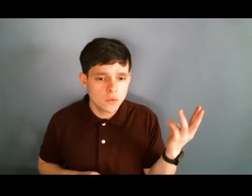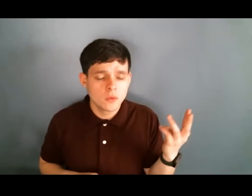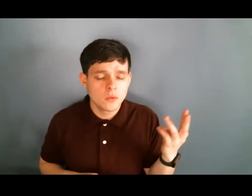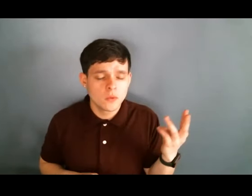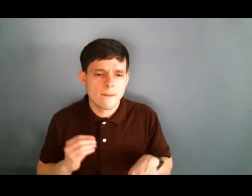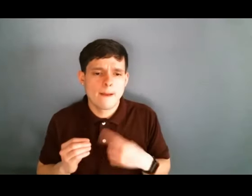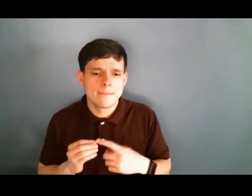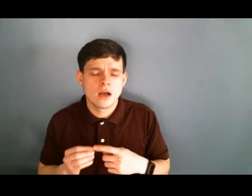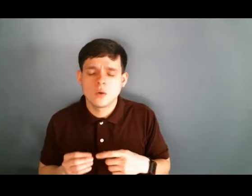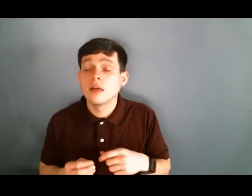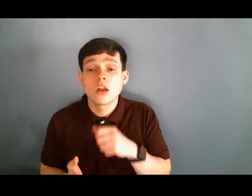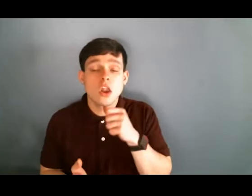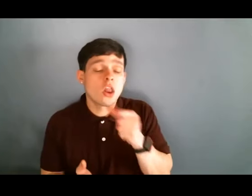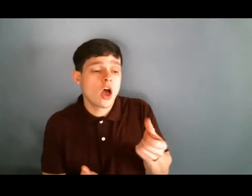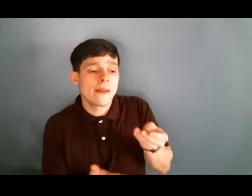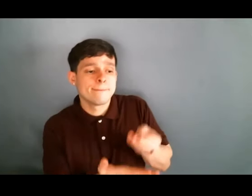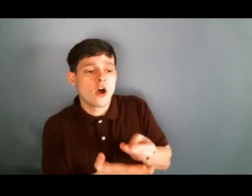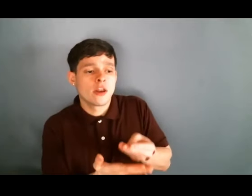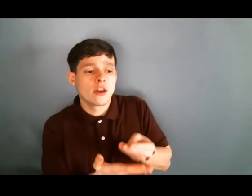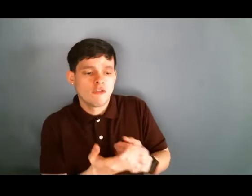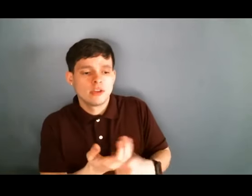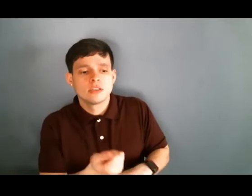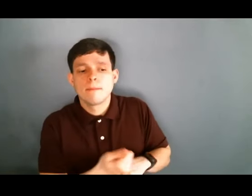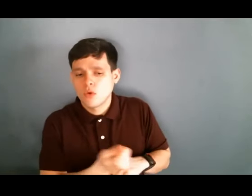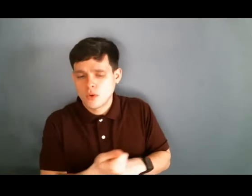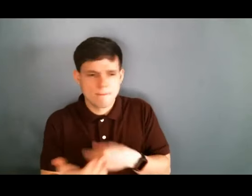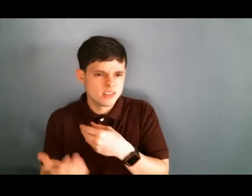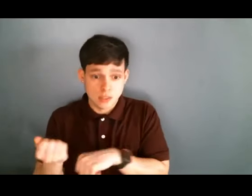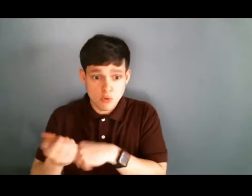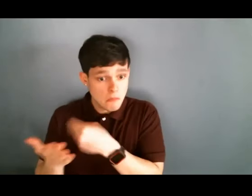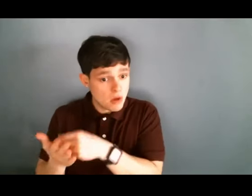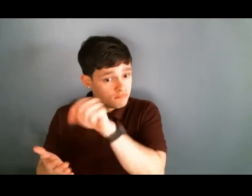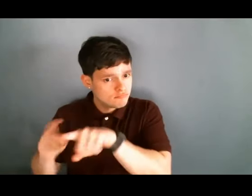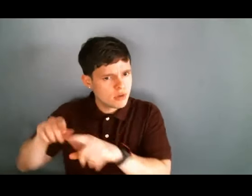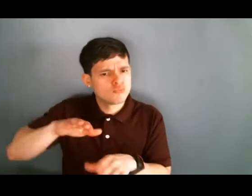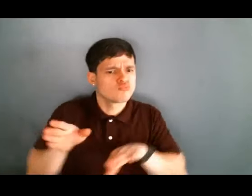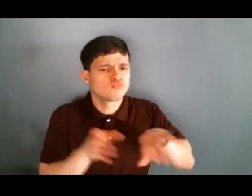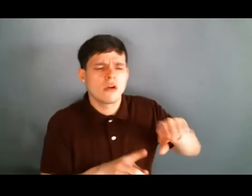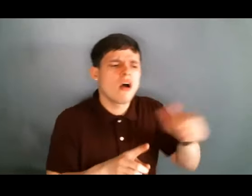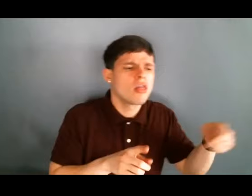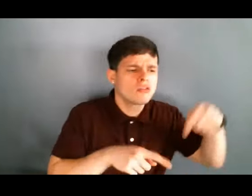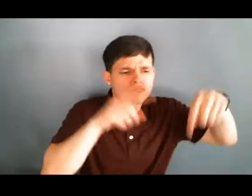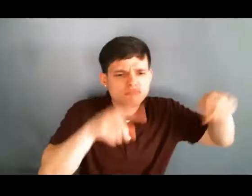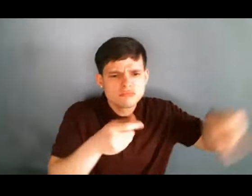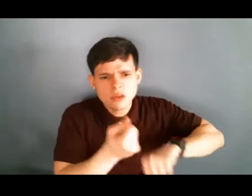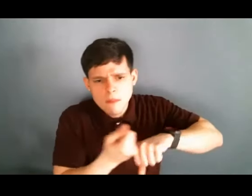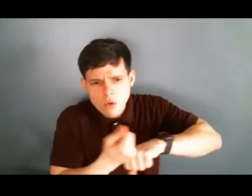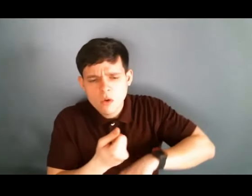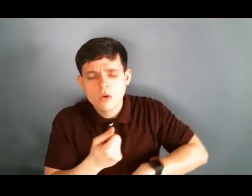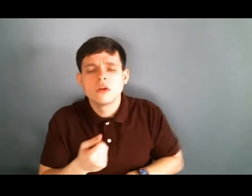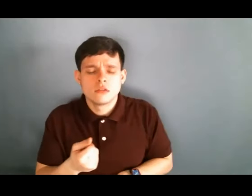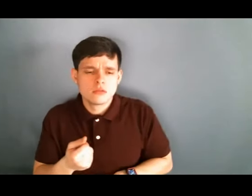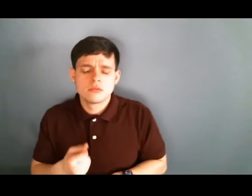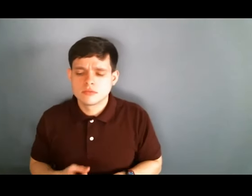the non-monetary support. So I'll touch on that subject again. So in addition to the monetary